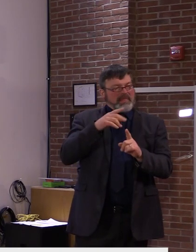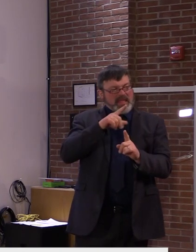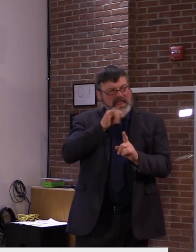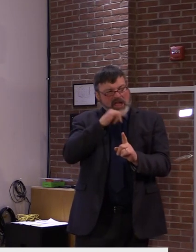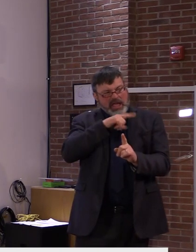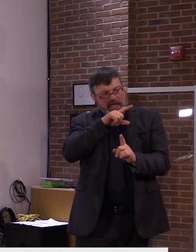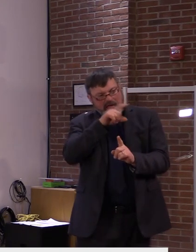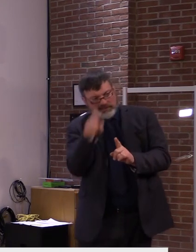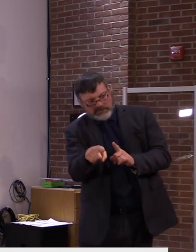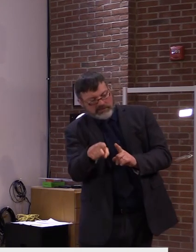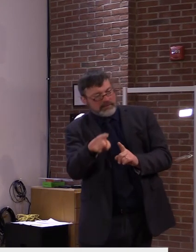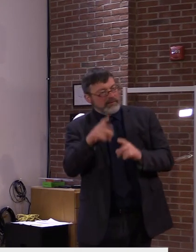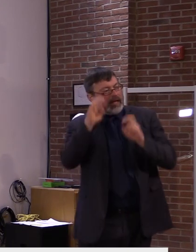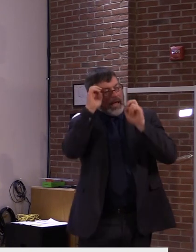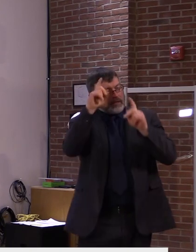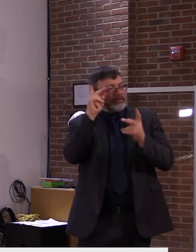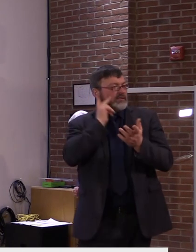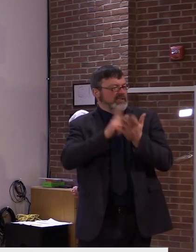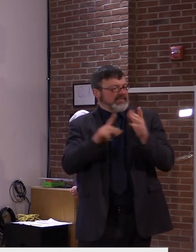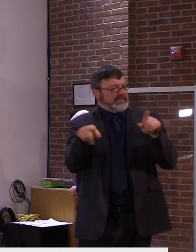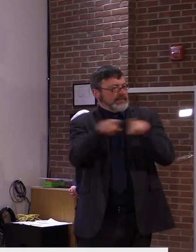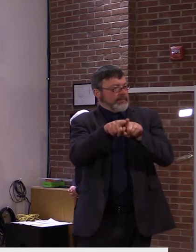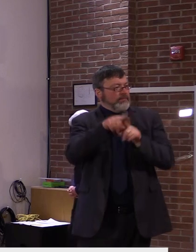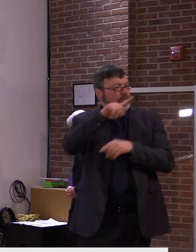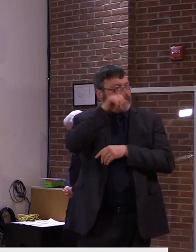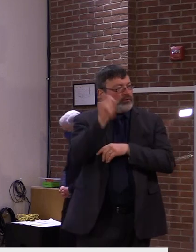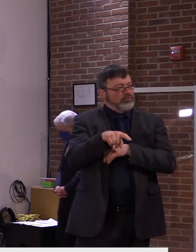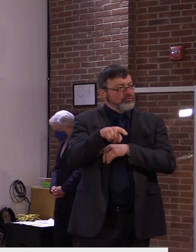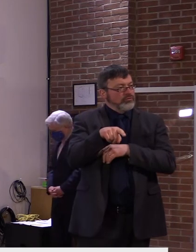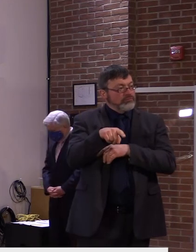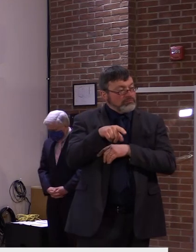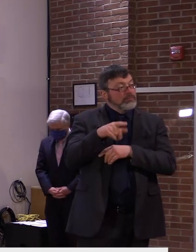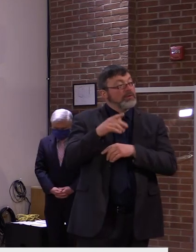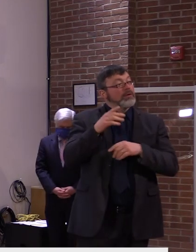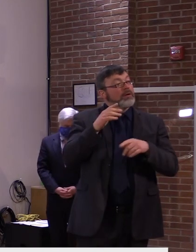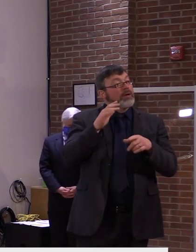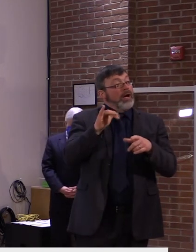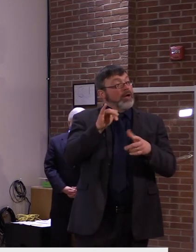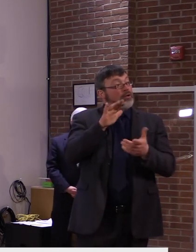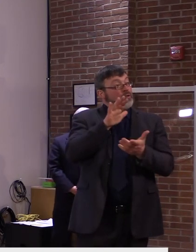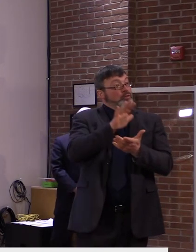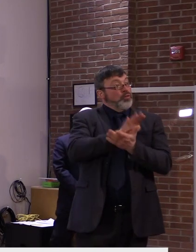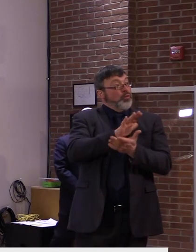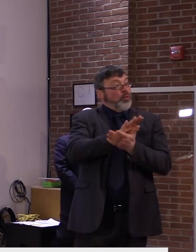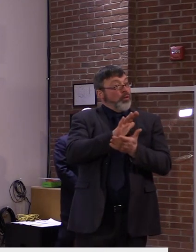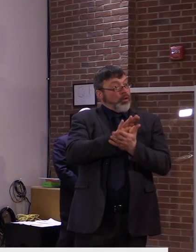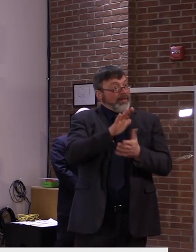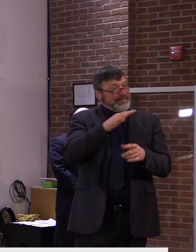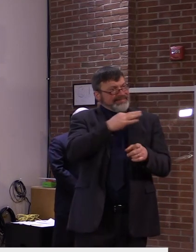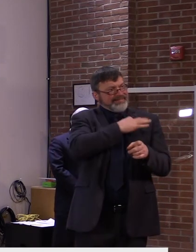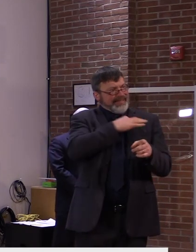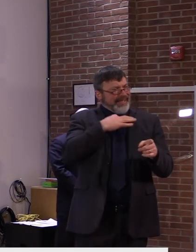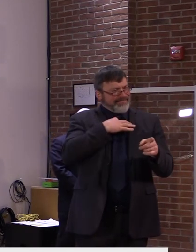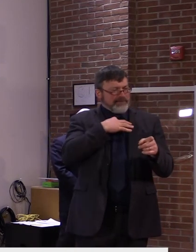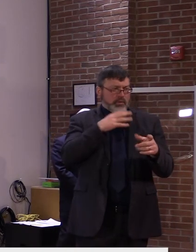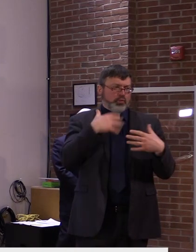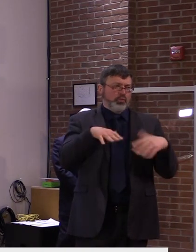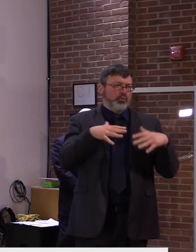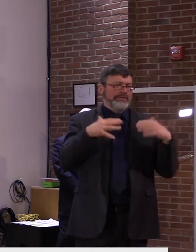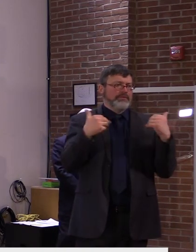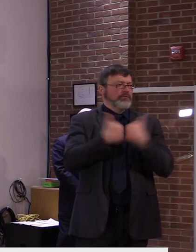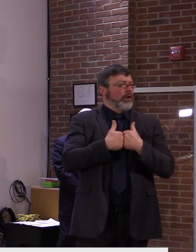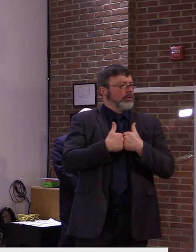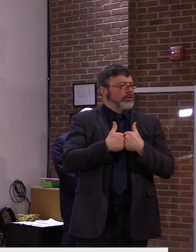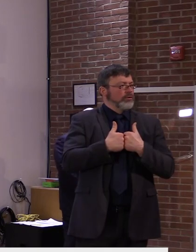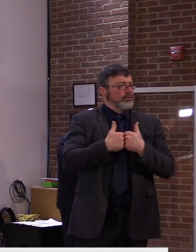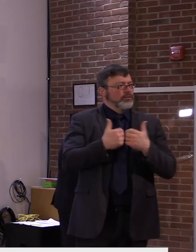may, school staffing challenges has been a pretty common topic this year, and I recently read a superintendent's report